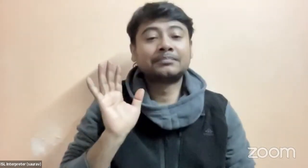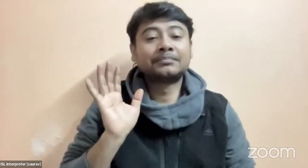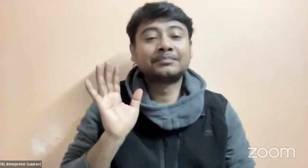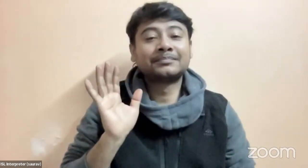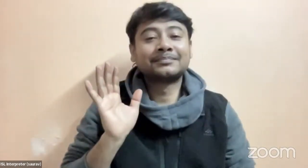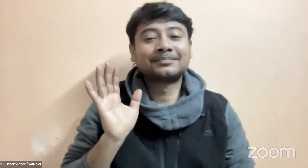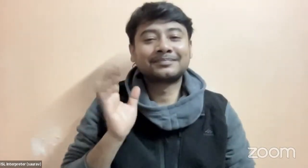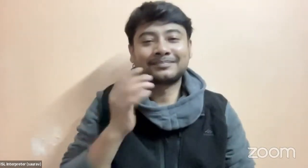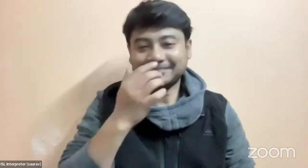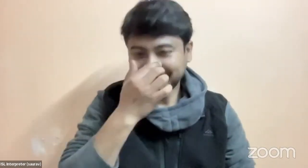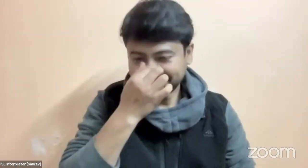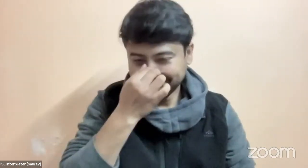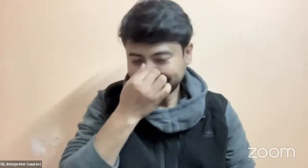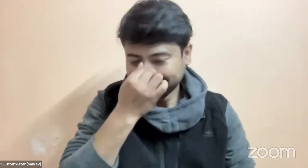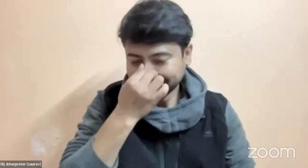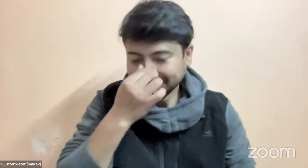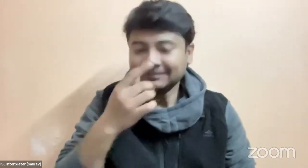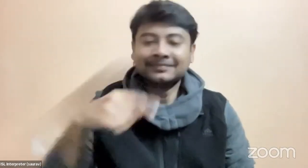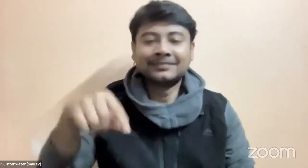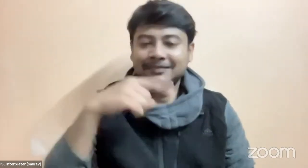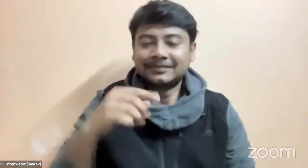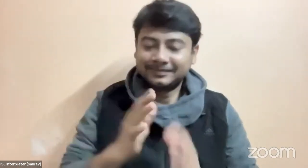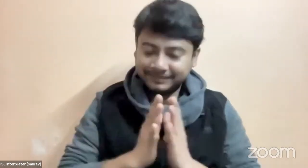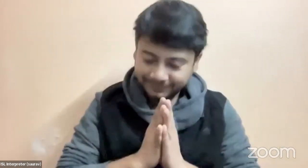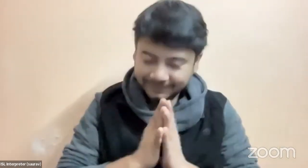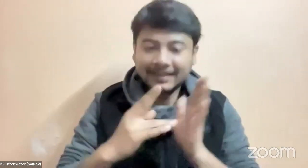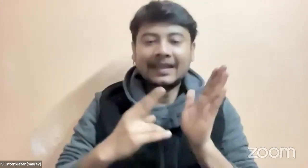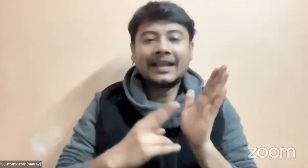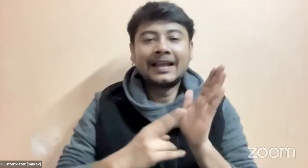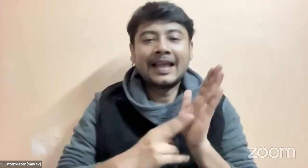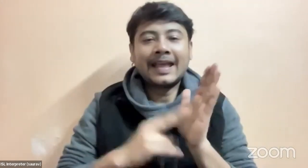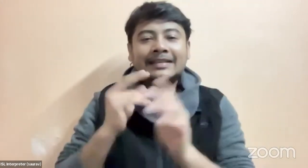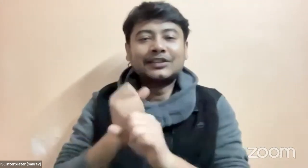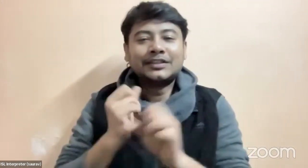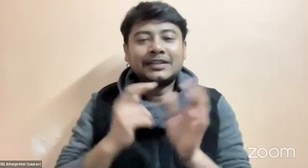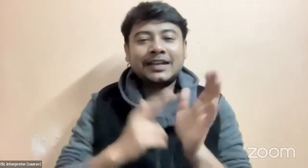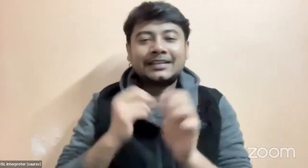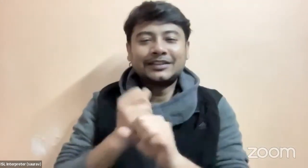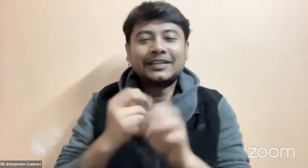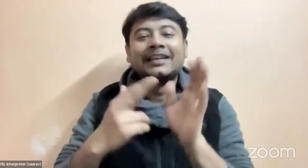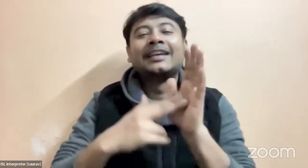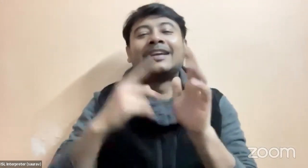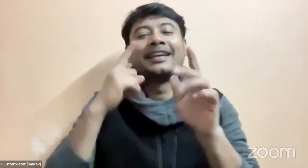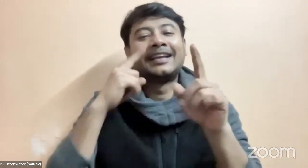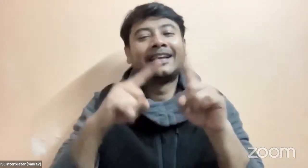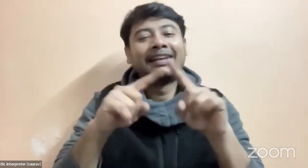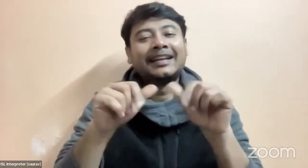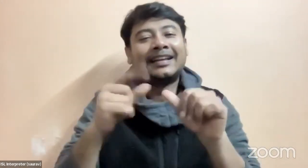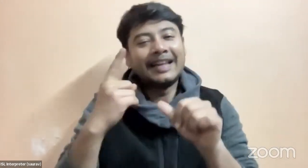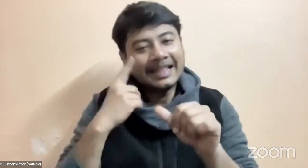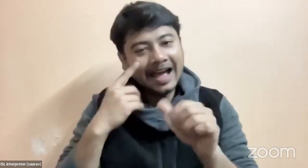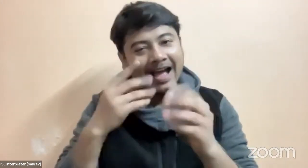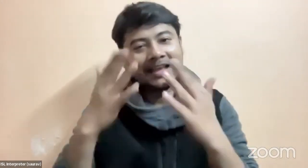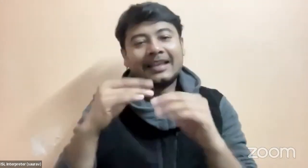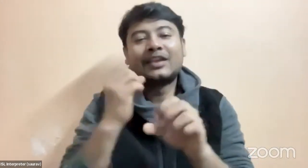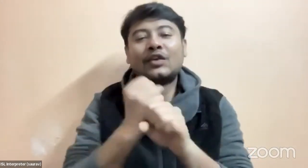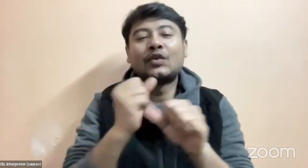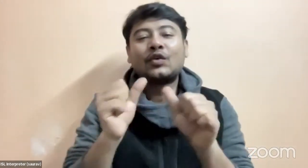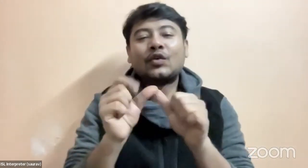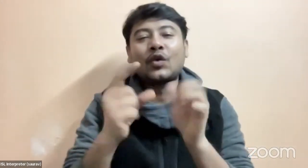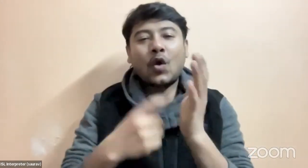So we will also say Nitai Gauranga, Nitai Gauranga. And let's continue in our discussion.